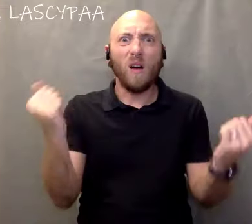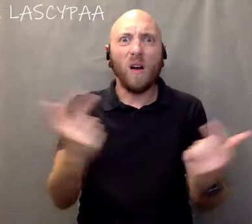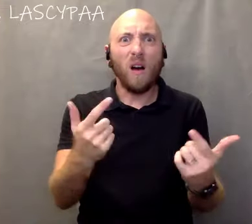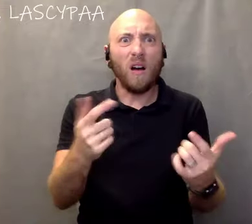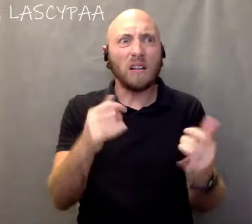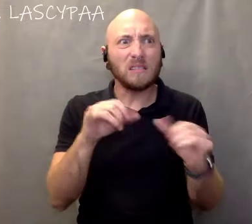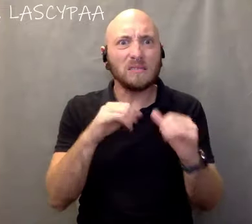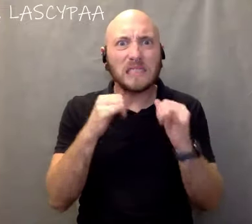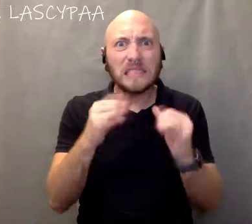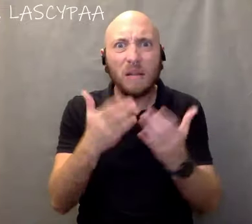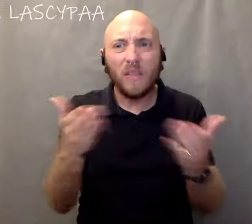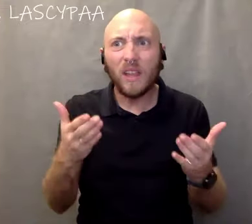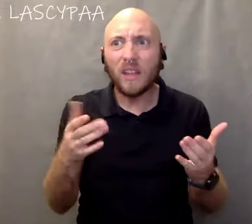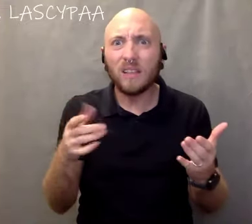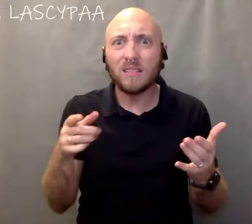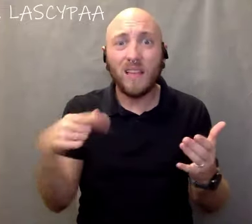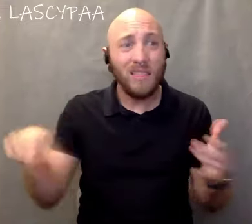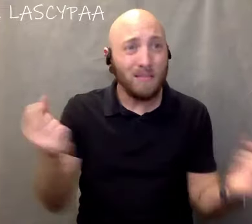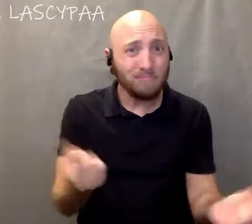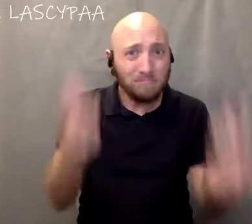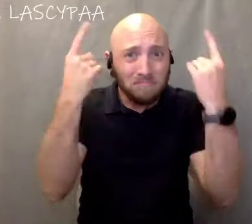Everybody else understood, and